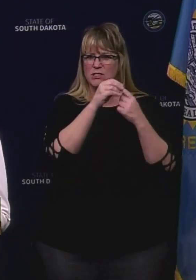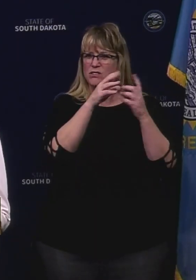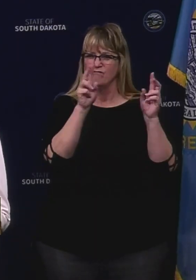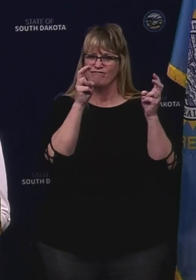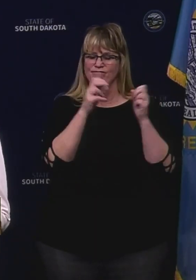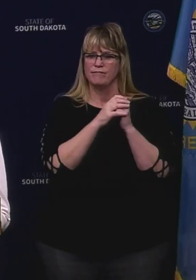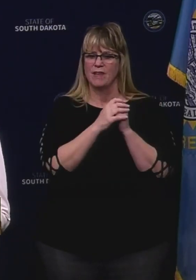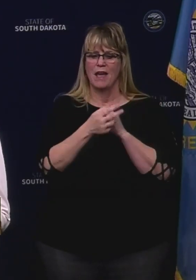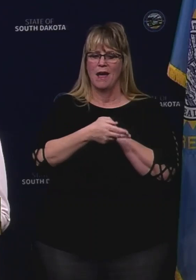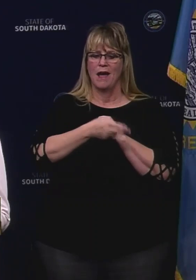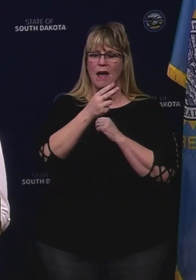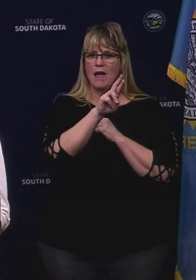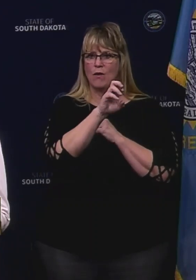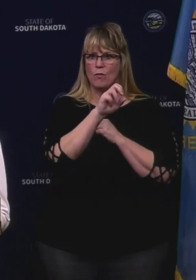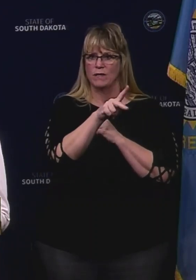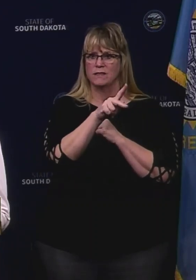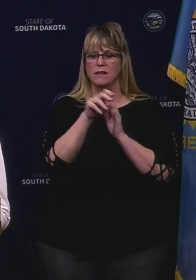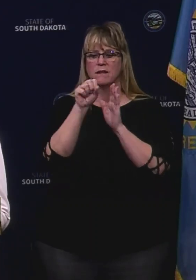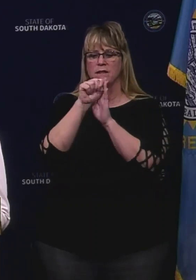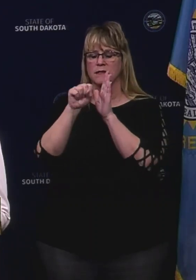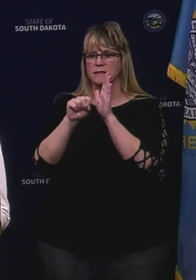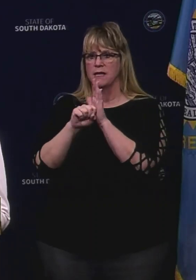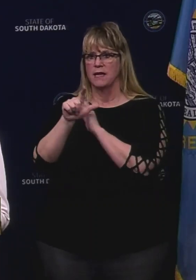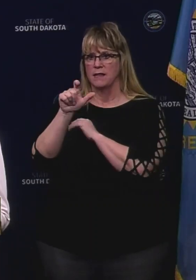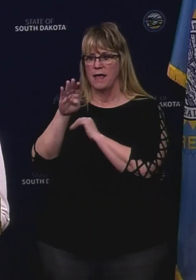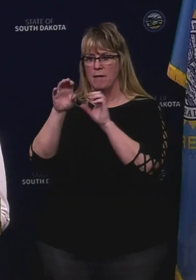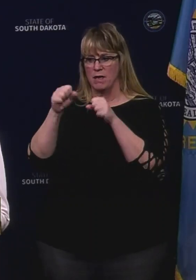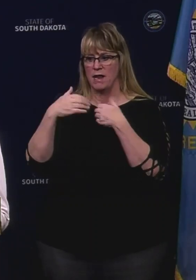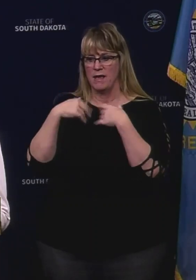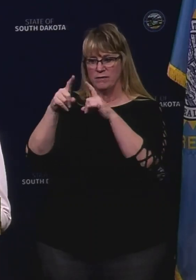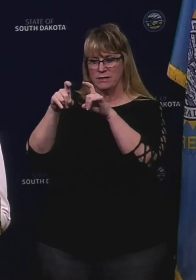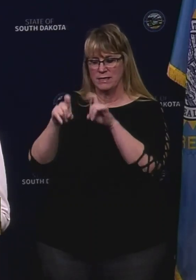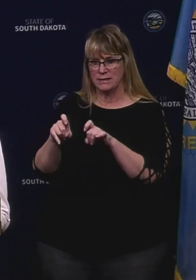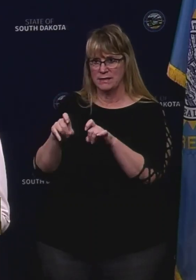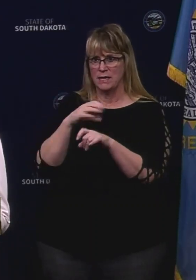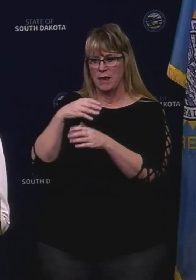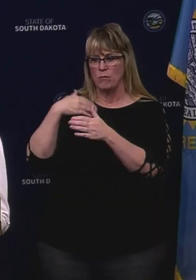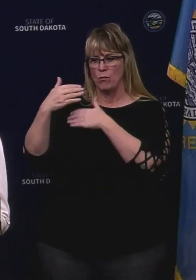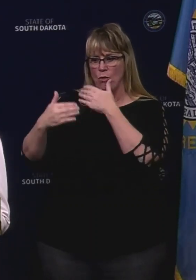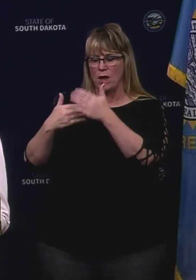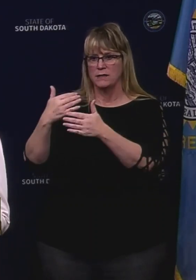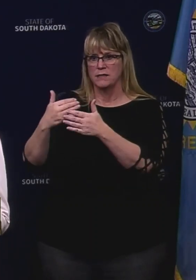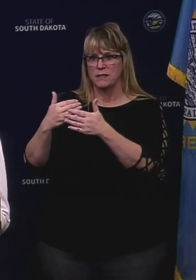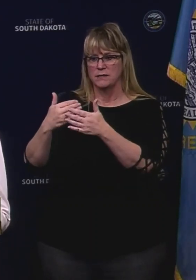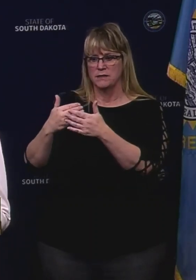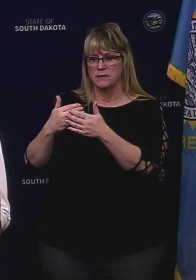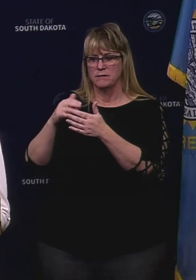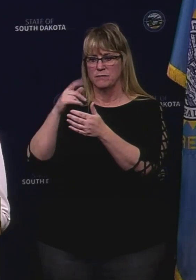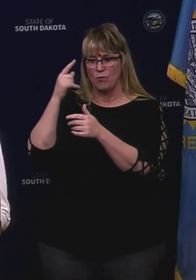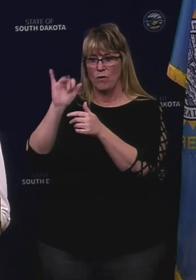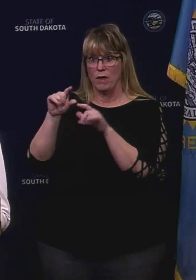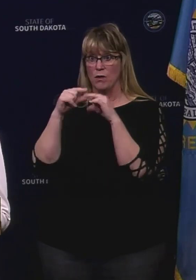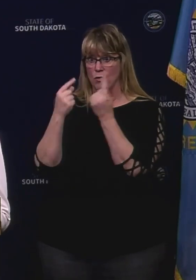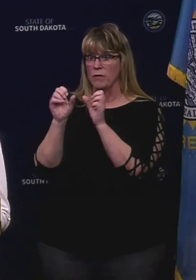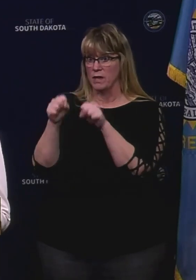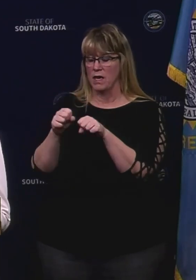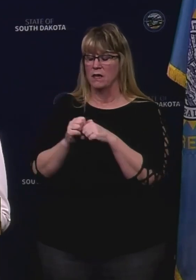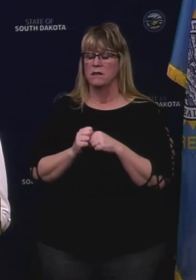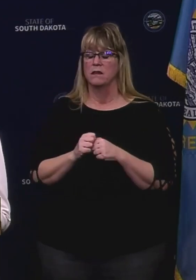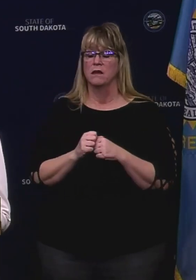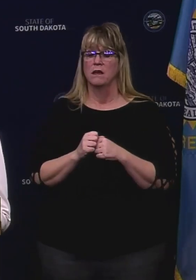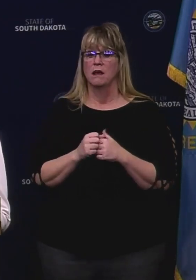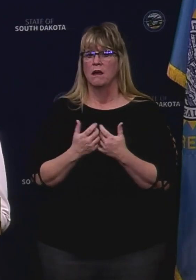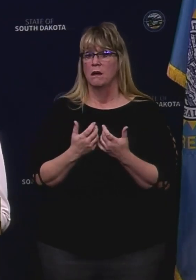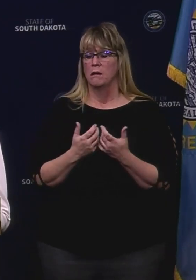group. The state public health lab can facilitate testing and process testing for that group. And as far